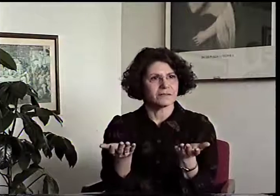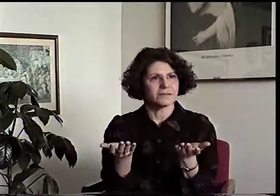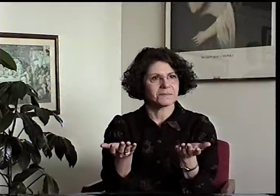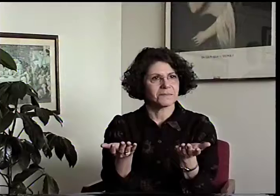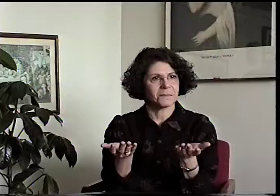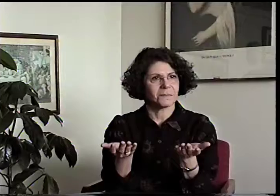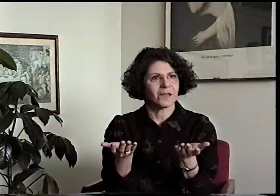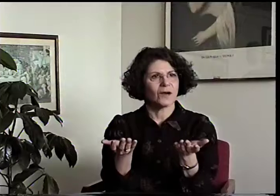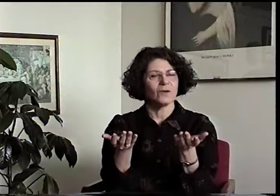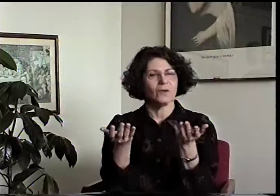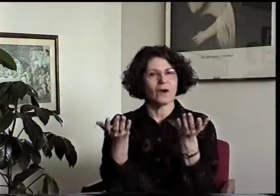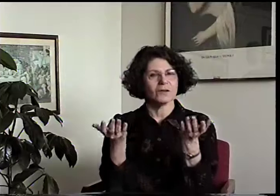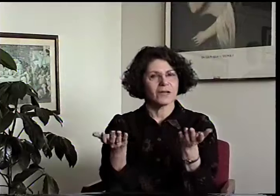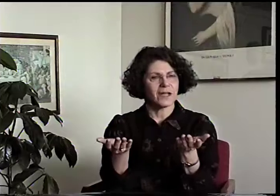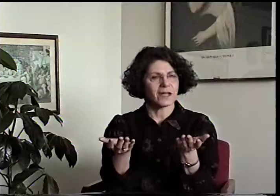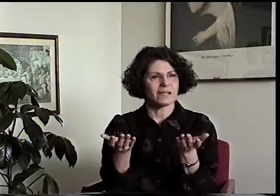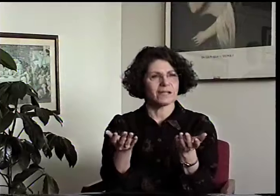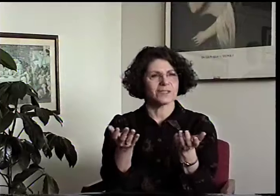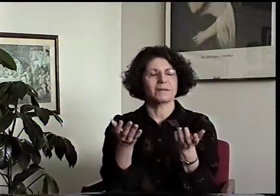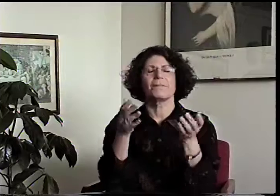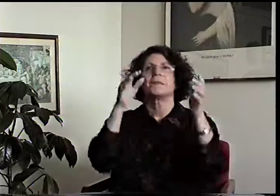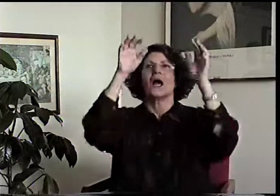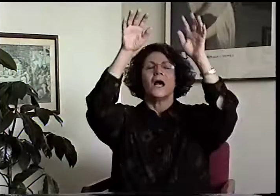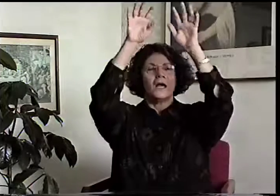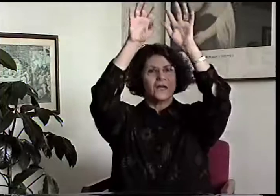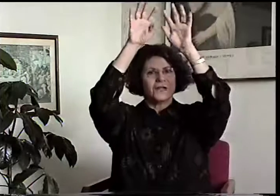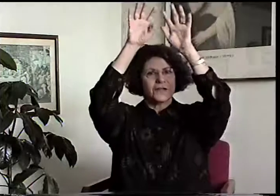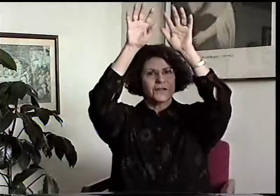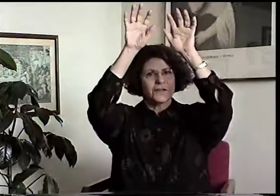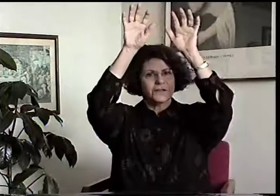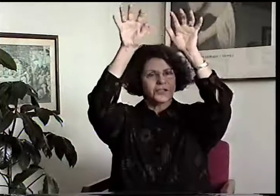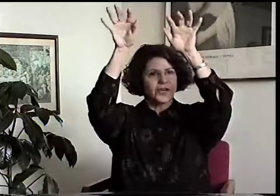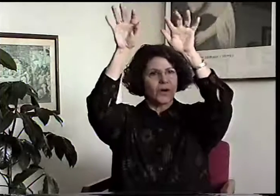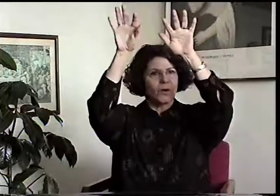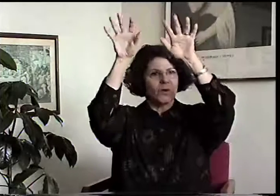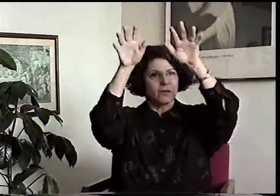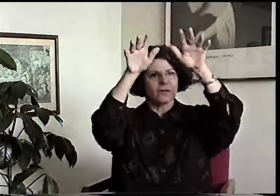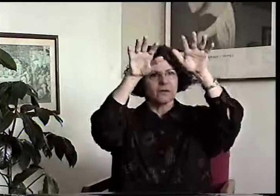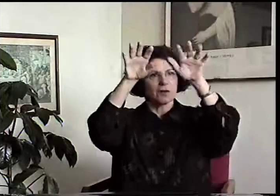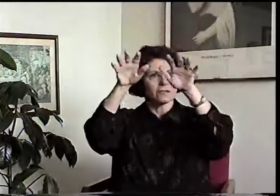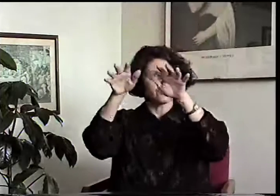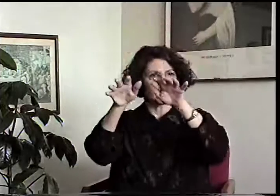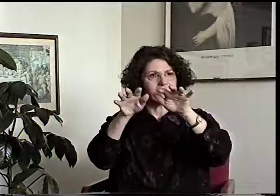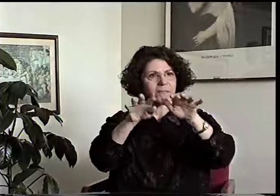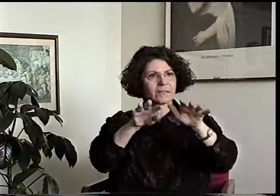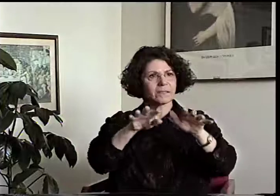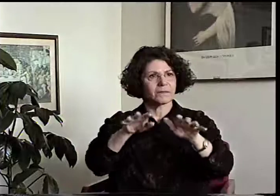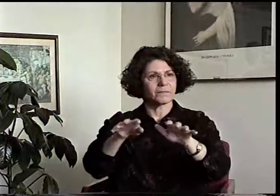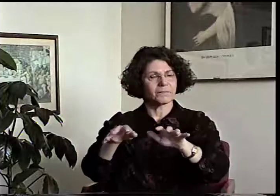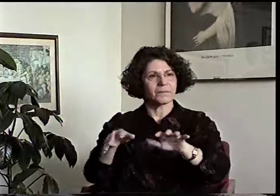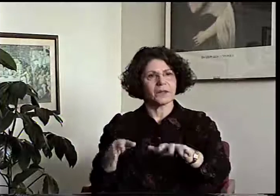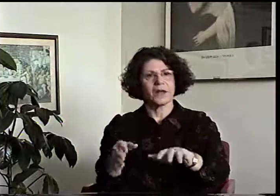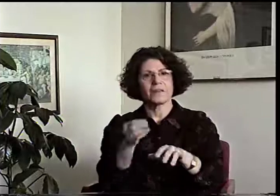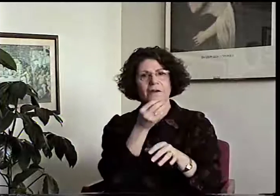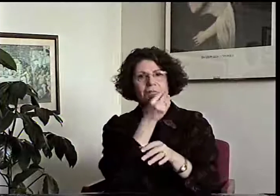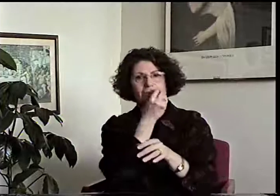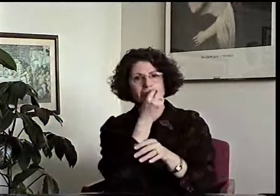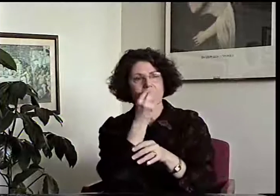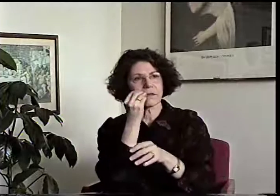hands? What are the hands? Okay. There's snow which falls gently. There are